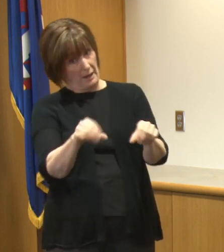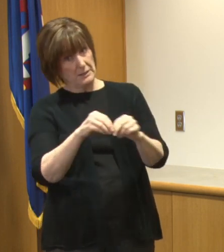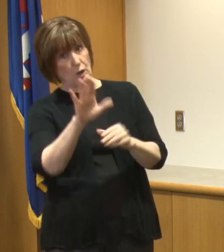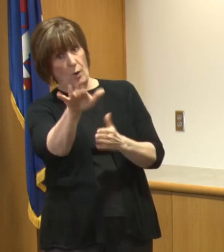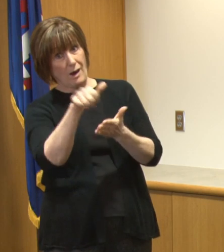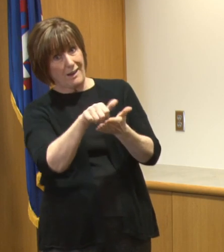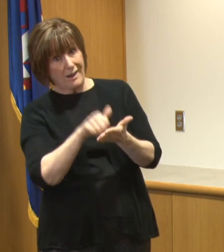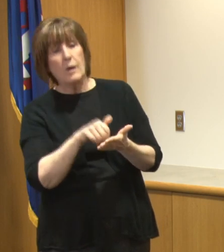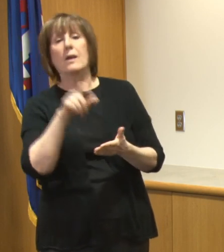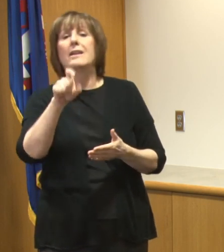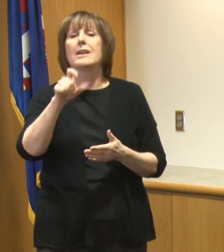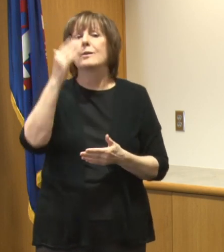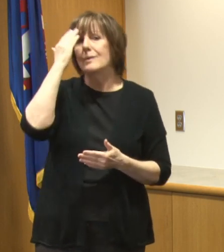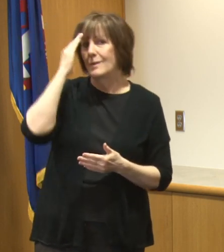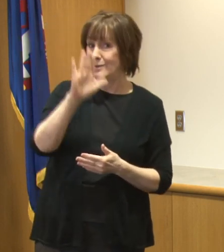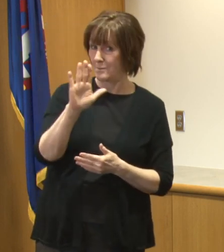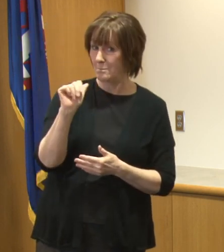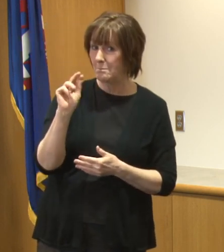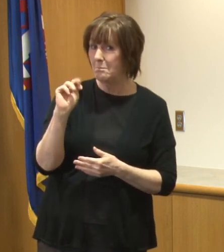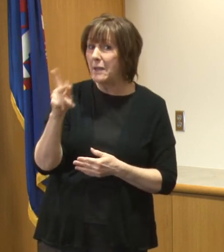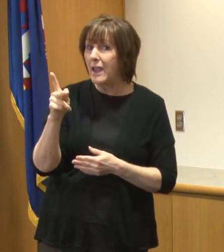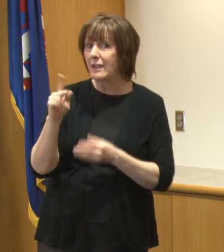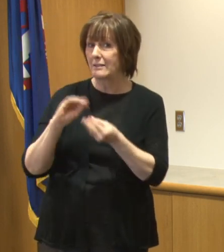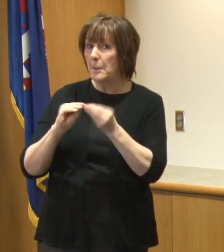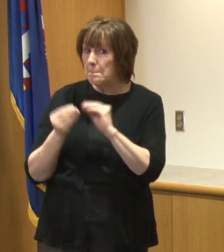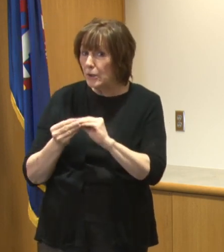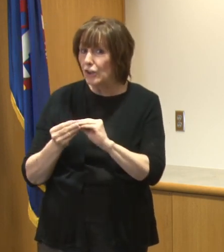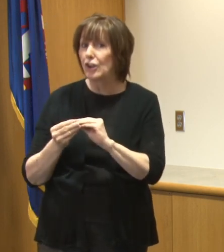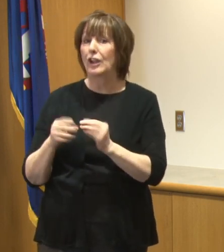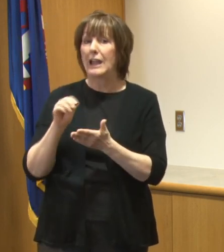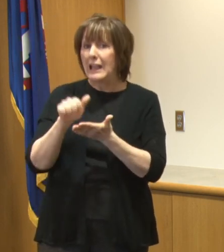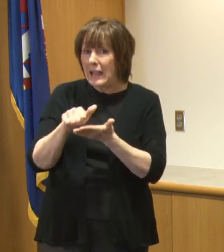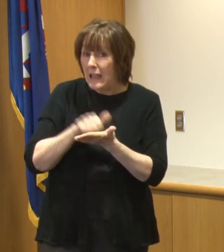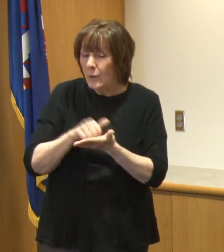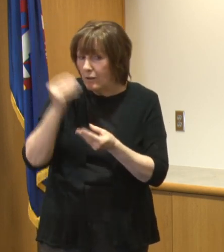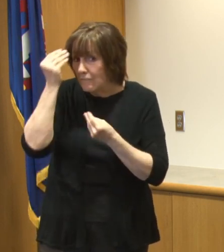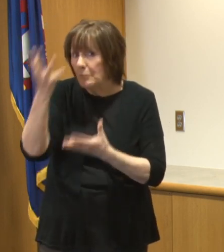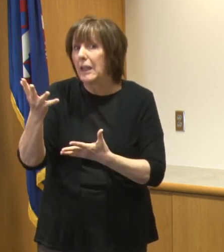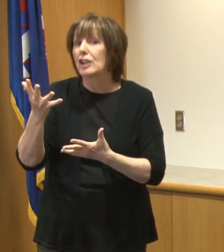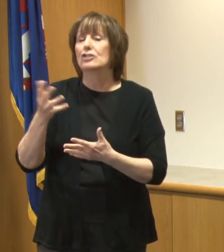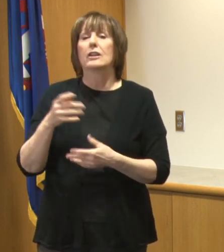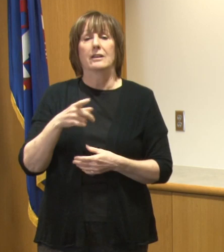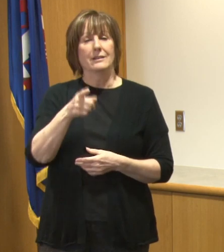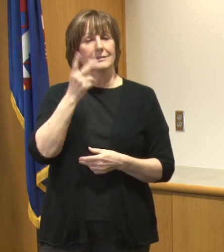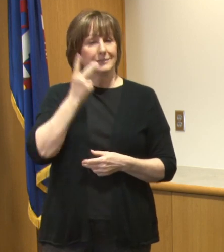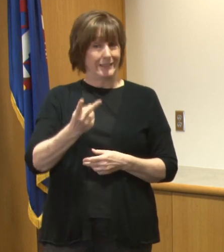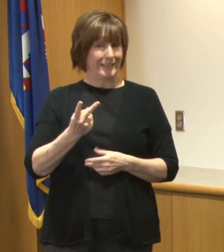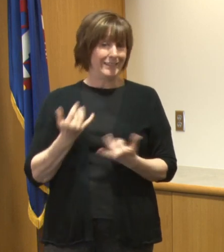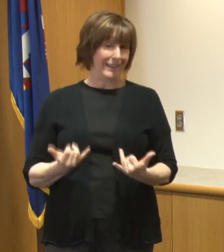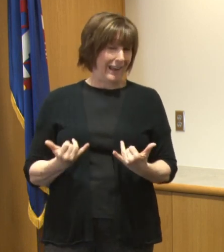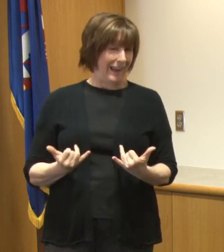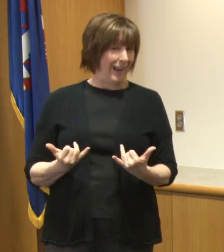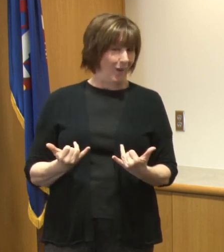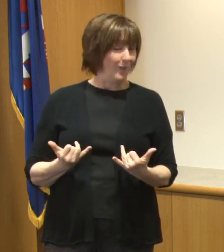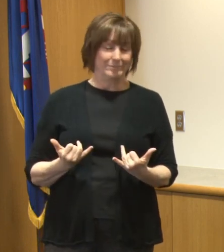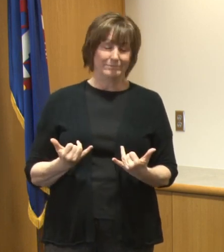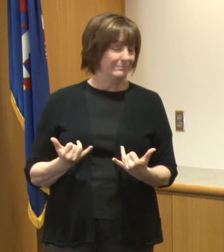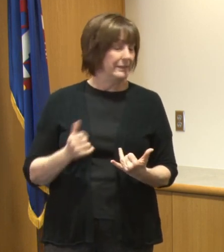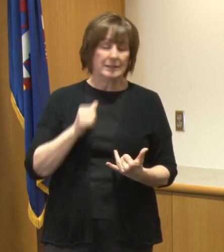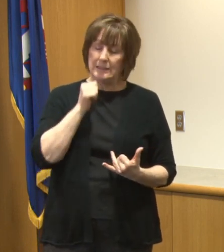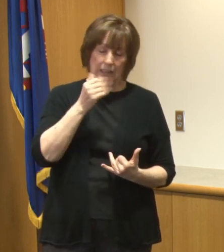your account, they're going to need your bank routing number, your account information, and you can see where this is going. Nowhere